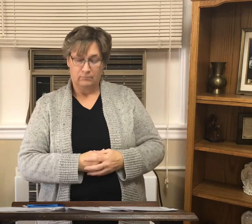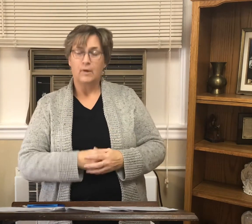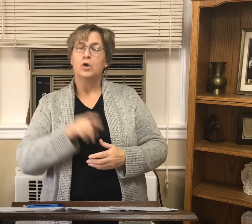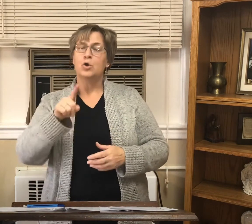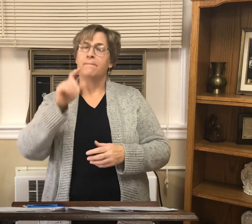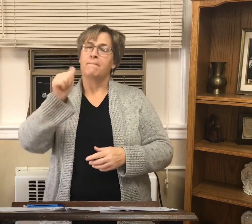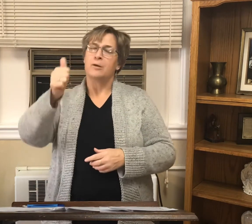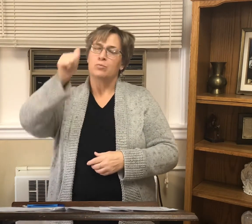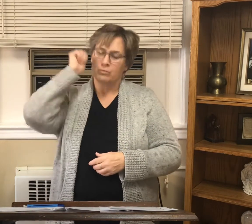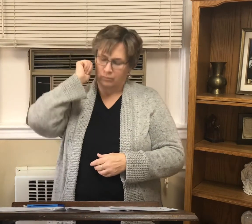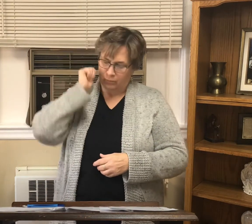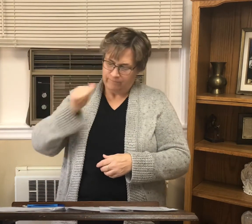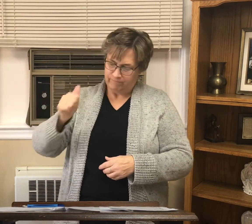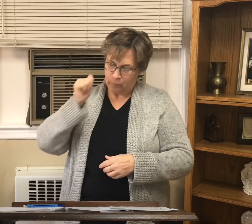do not follow them